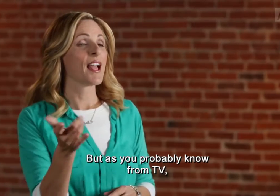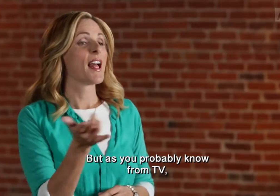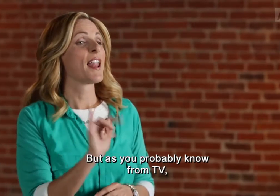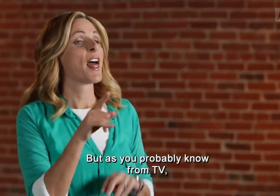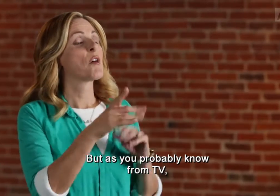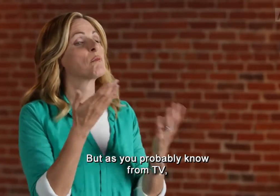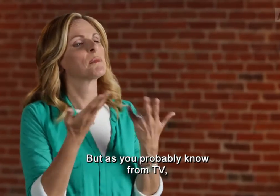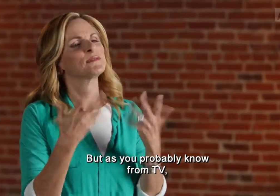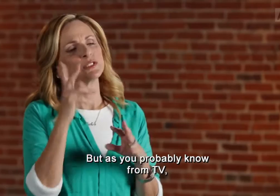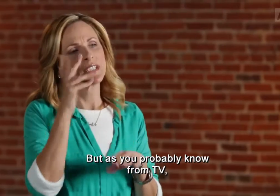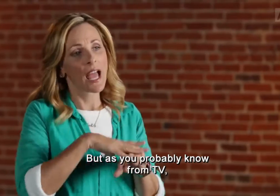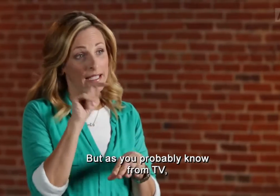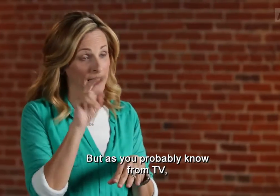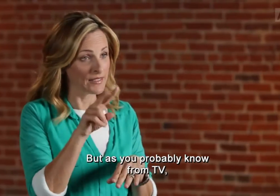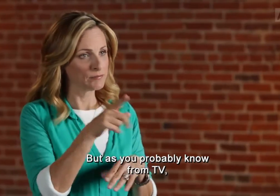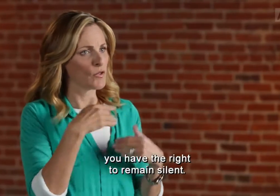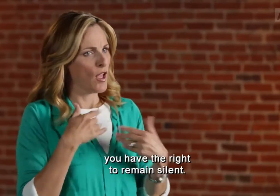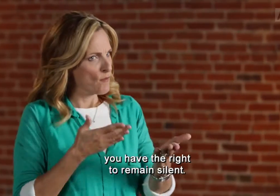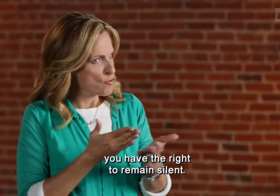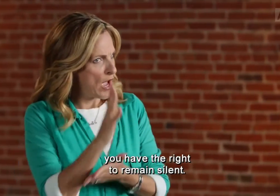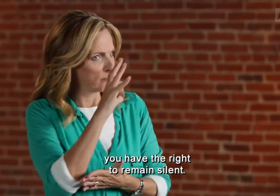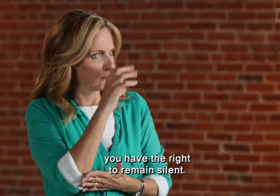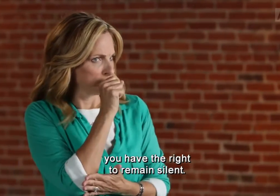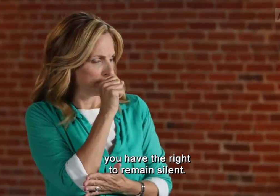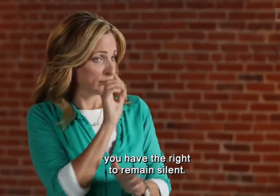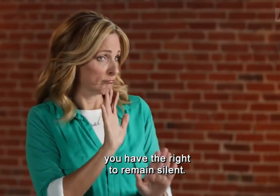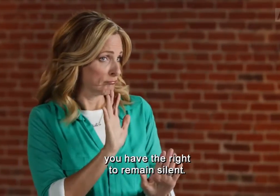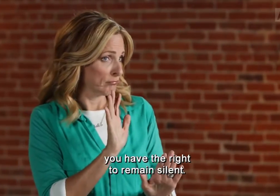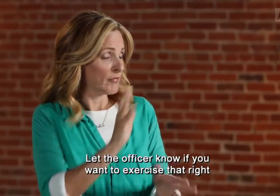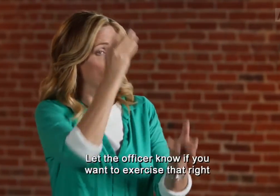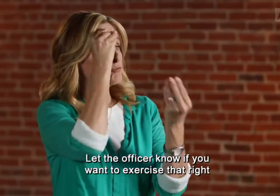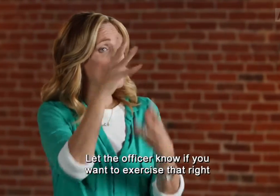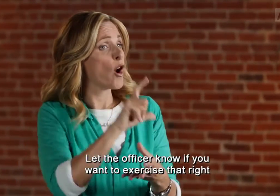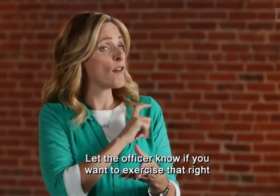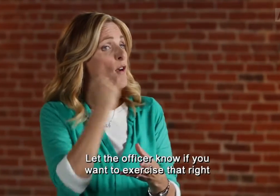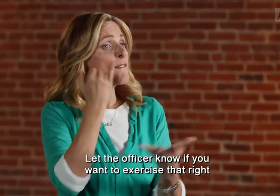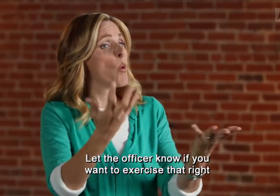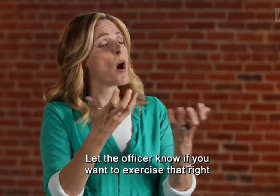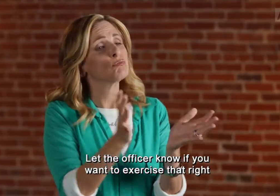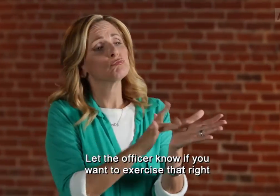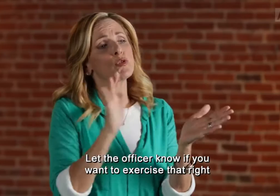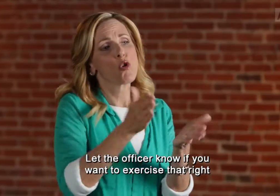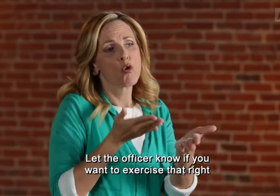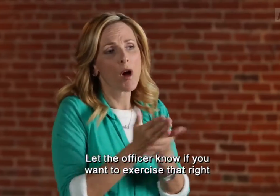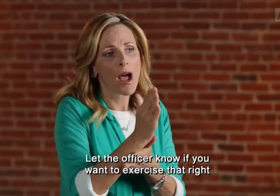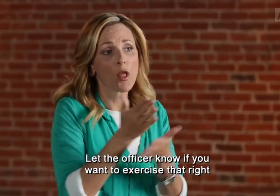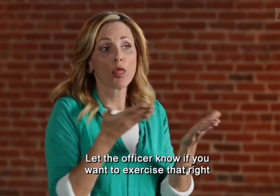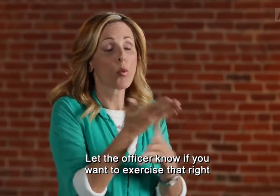But, as you probably know from TV, you have the right to remain silent. Let the officer know if you want to exercise